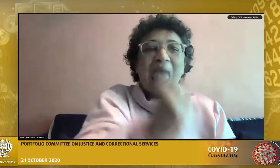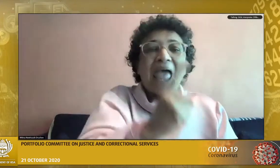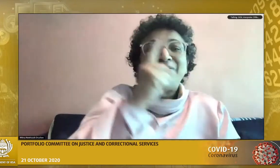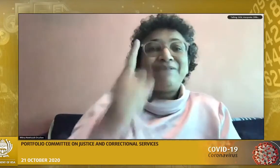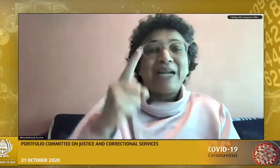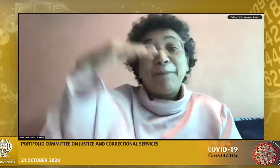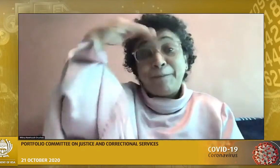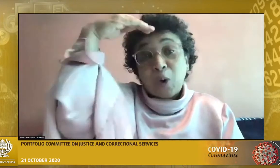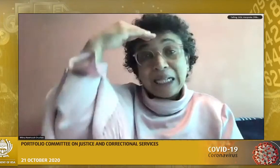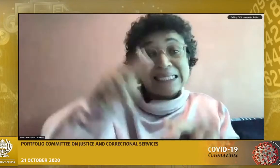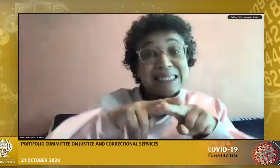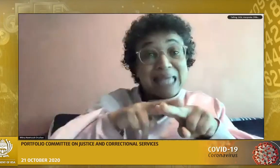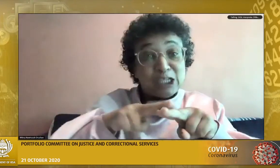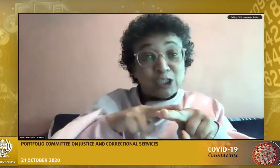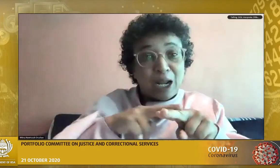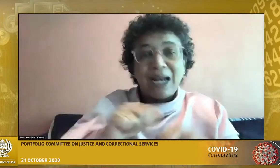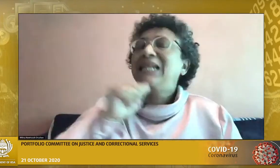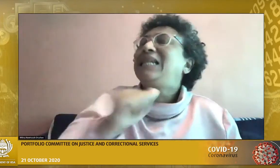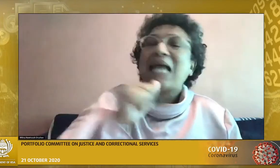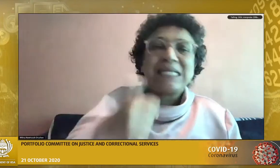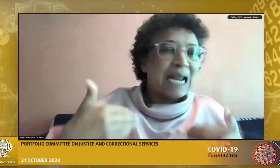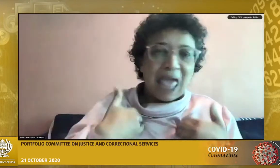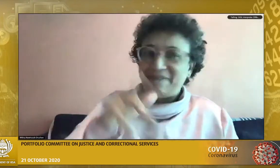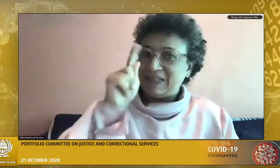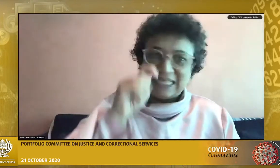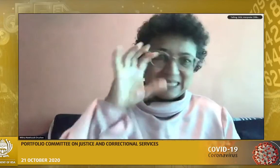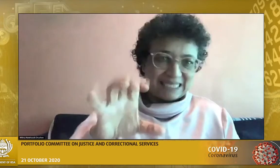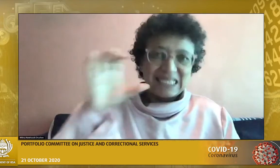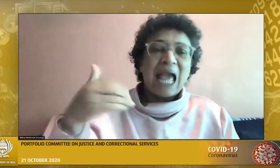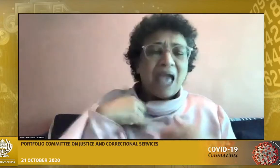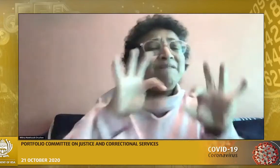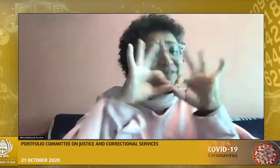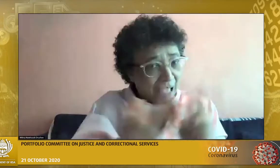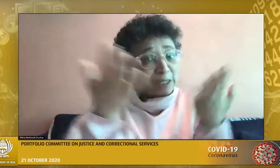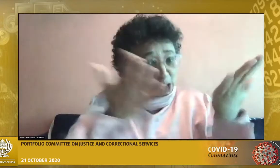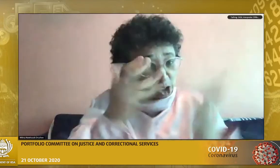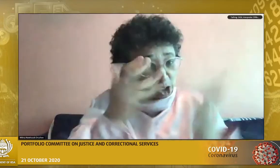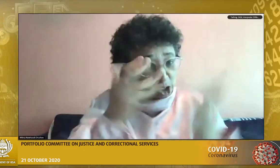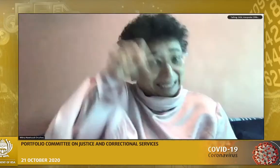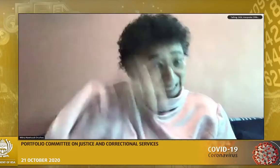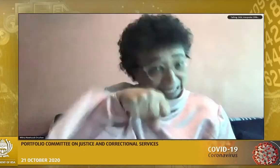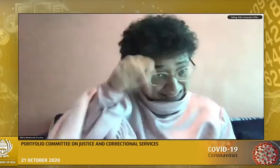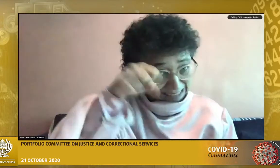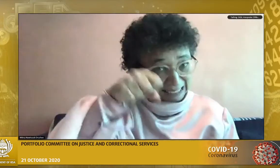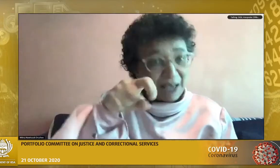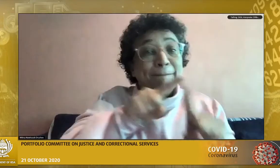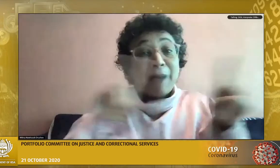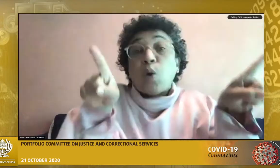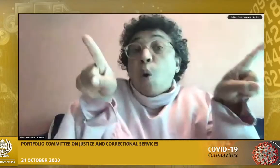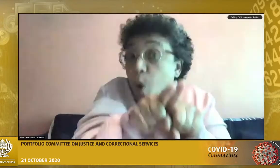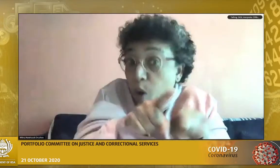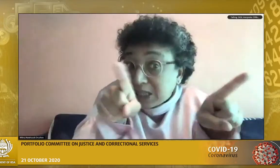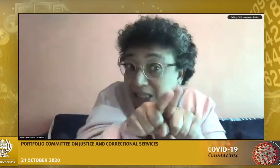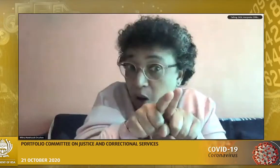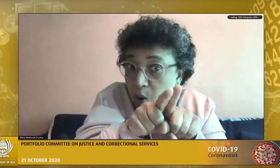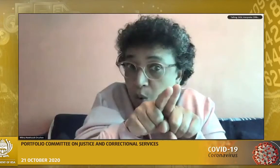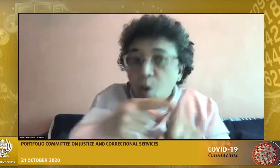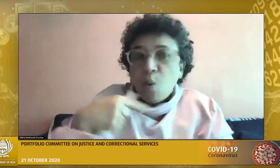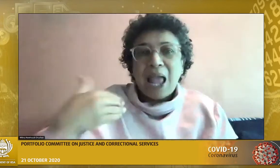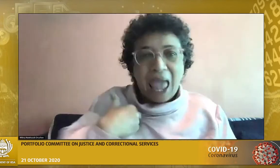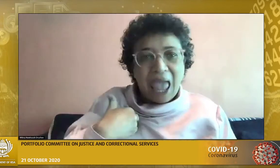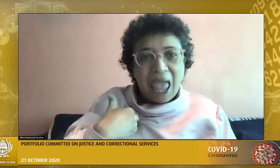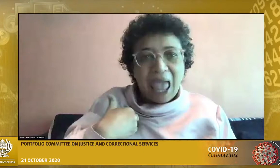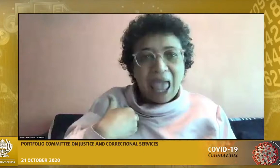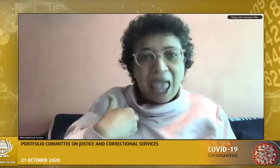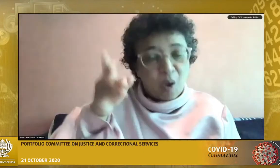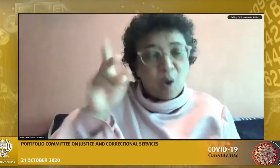we don't have enough of these kind of centers. Every police station does not have a TCC attached to it. Yes,